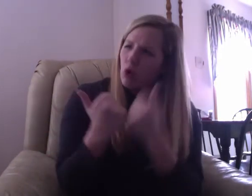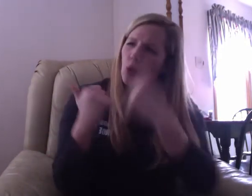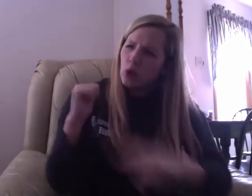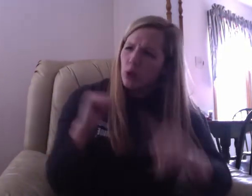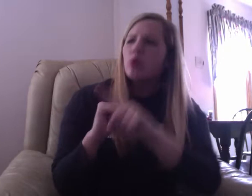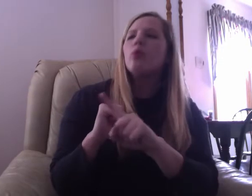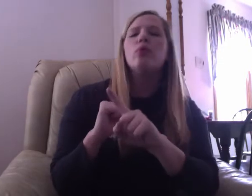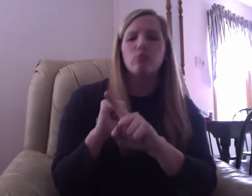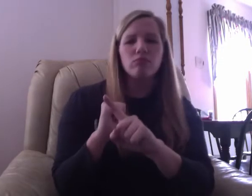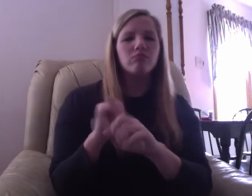Other people,